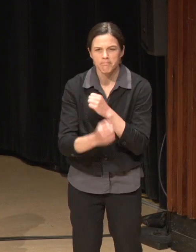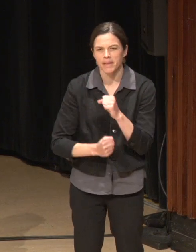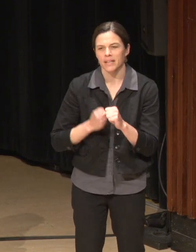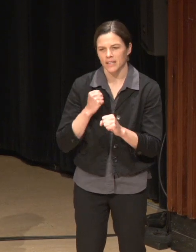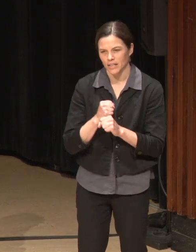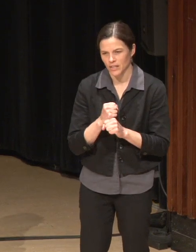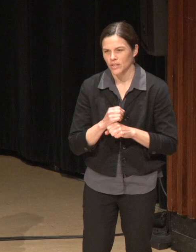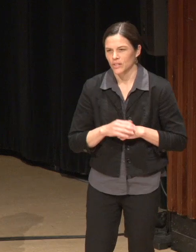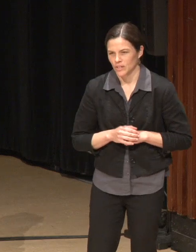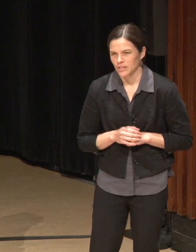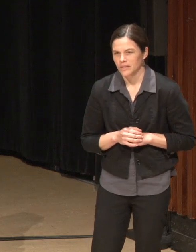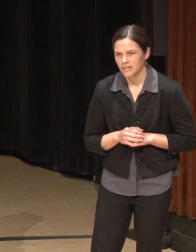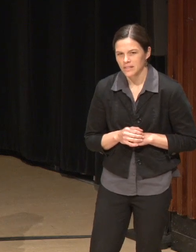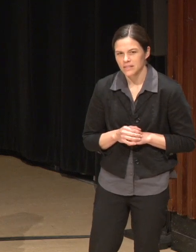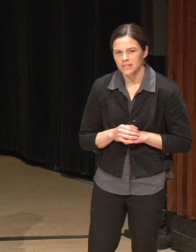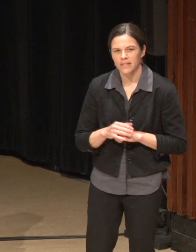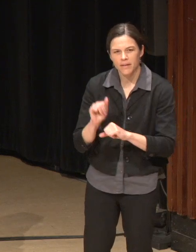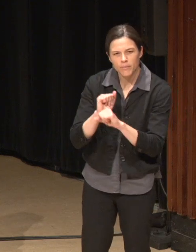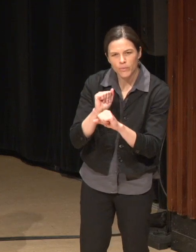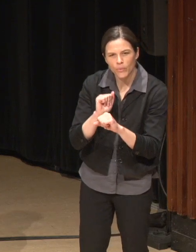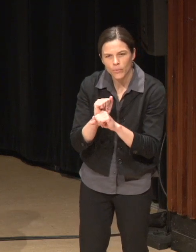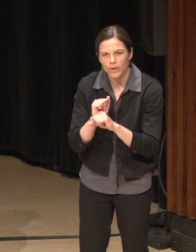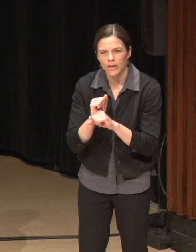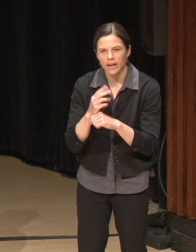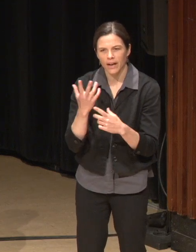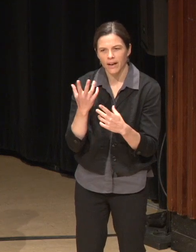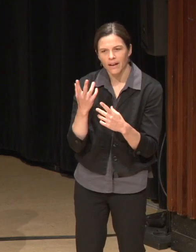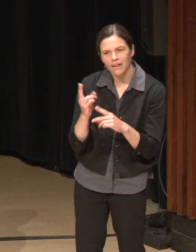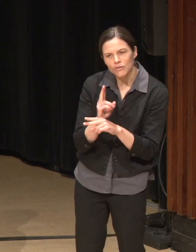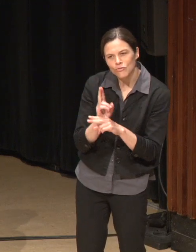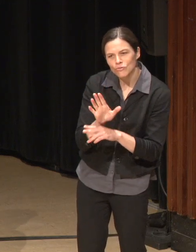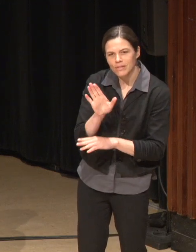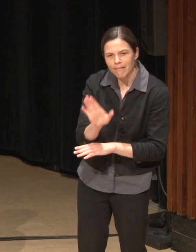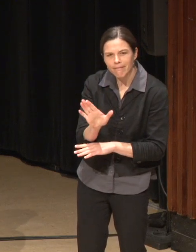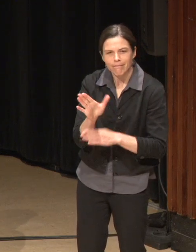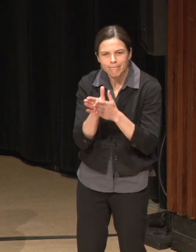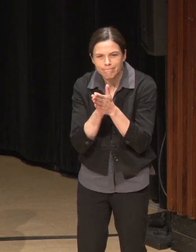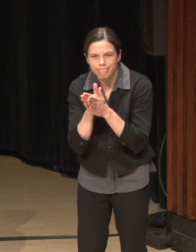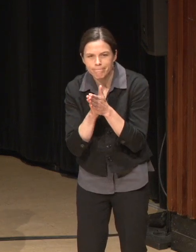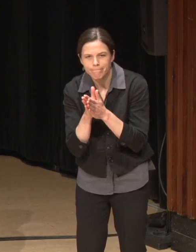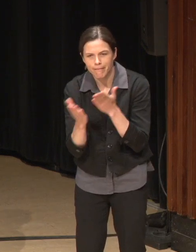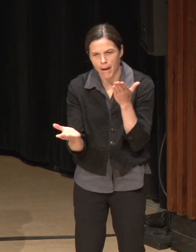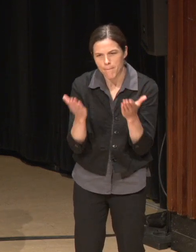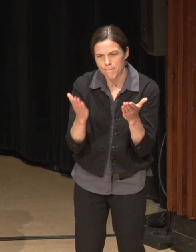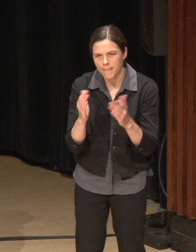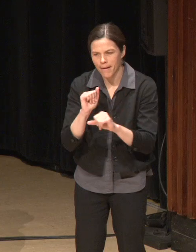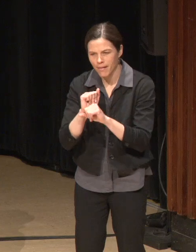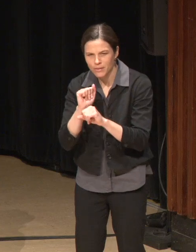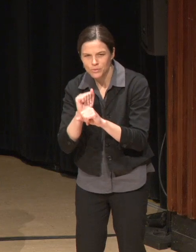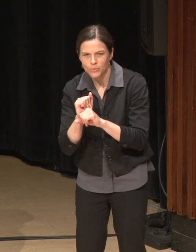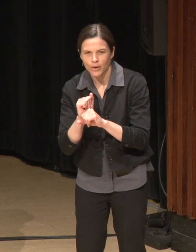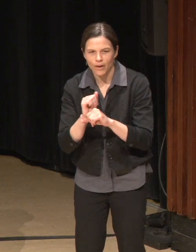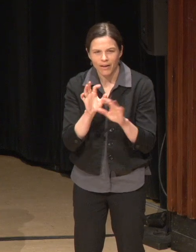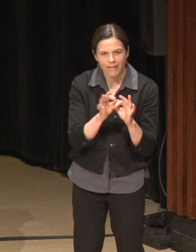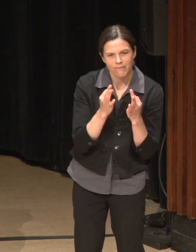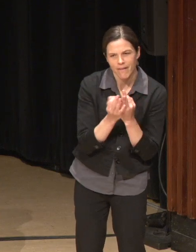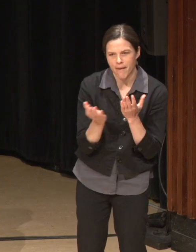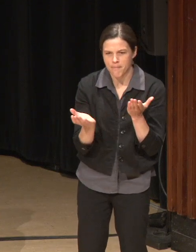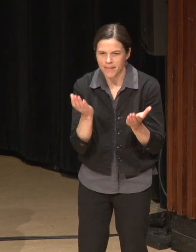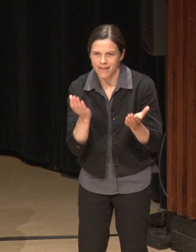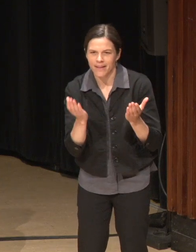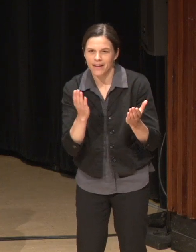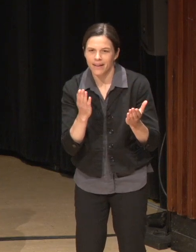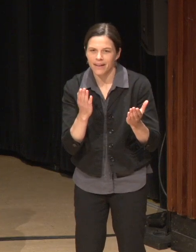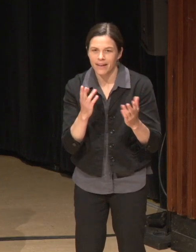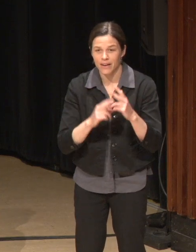have been drawing upon their passions to find balance in their work life and in their family life to truly build an amazing